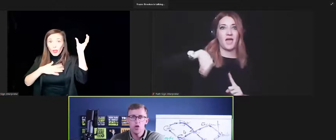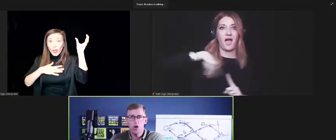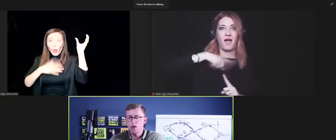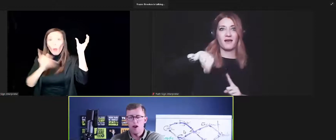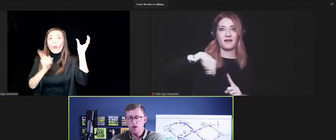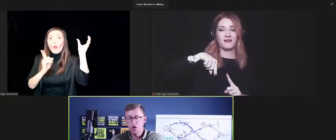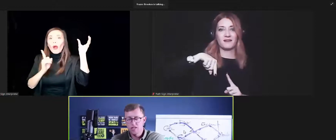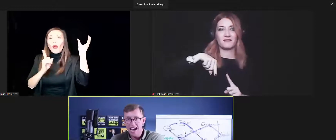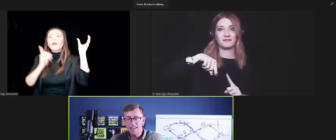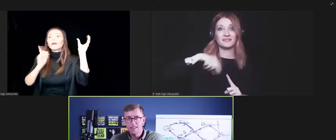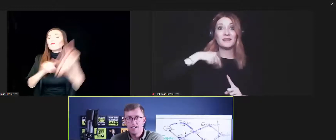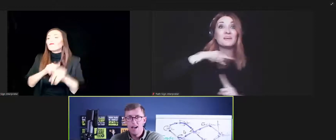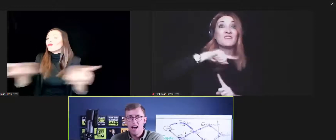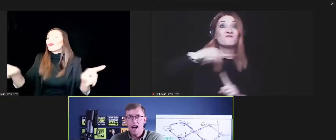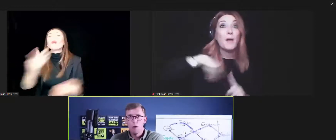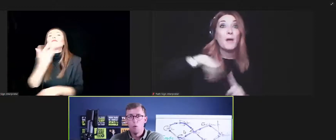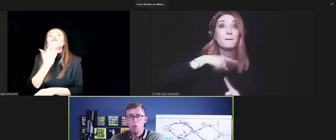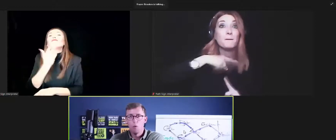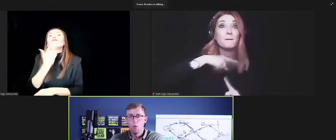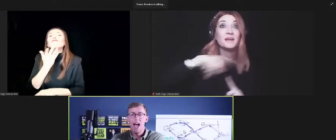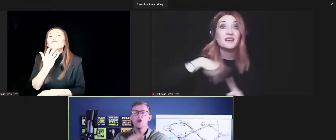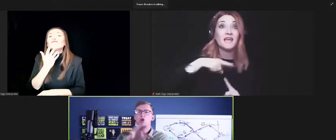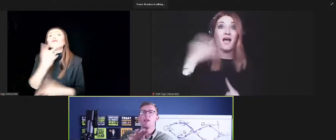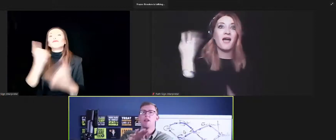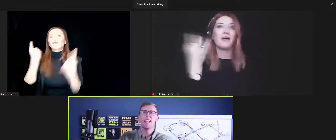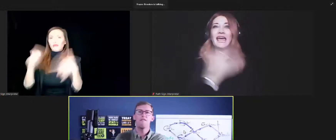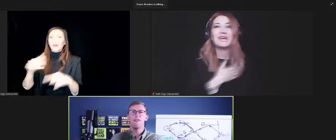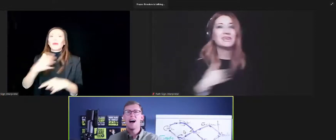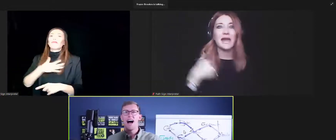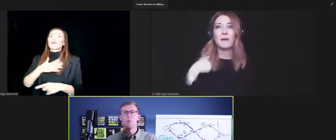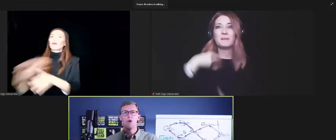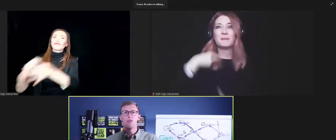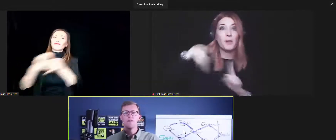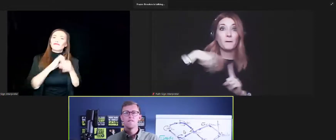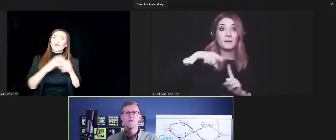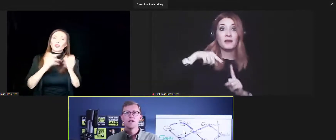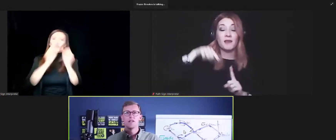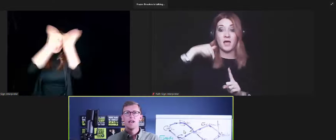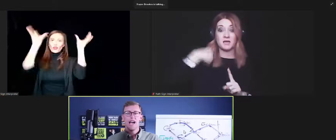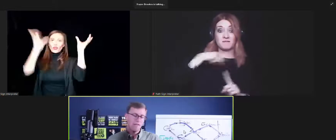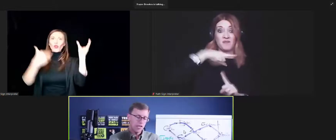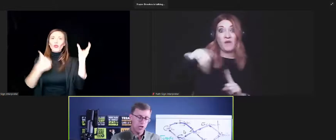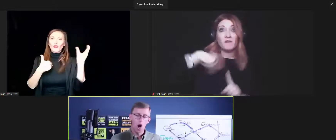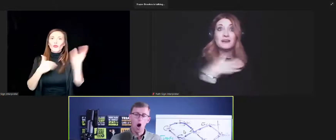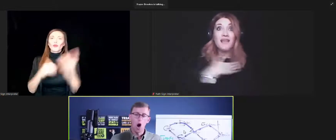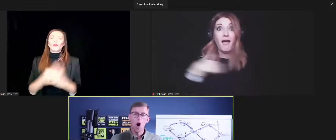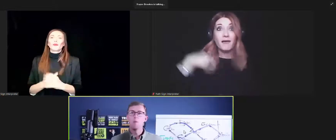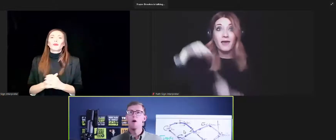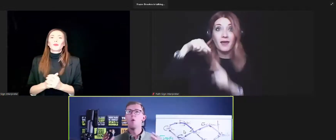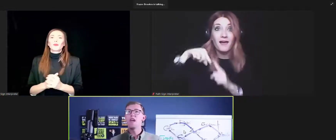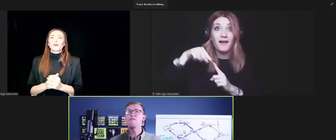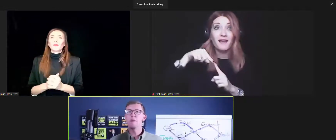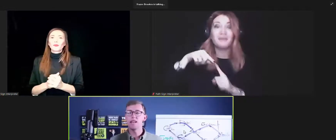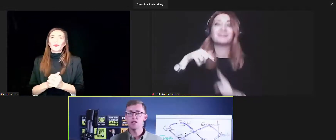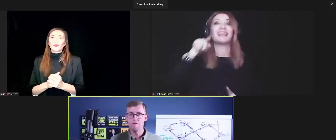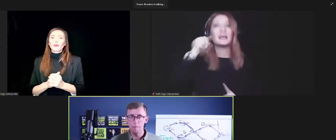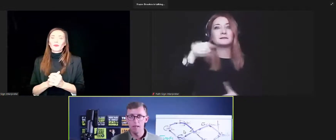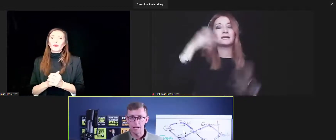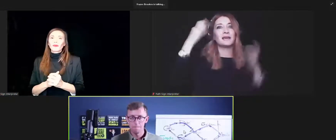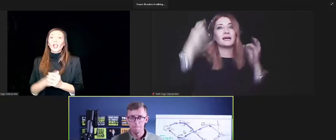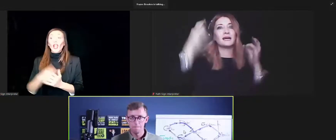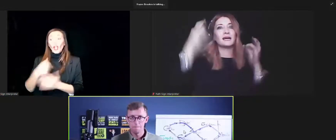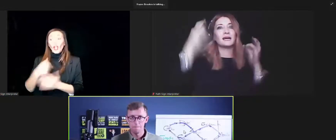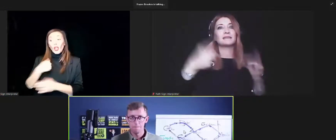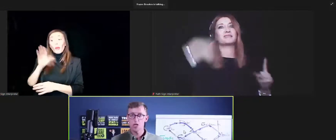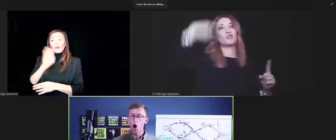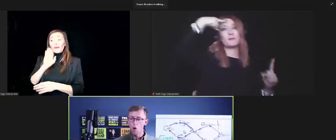son, as your dad, whatever you want in life, I want. And this is the home that we've built as a family.